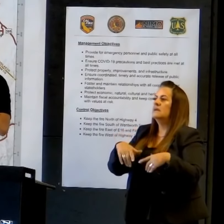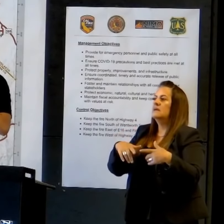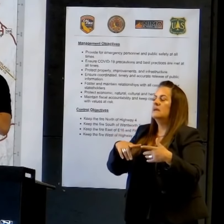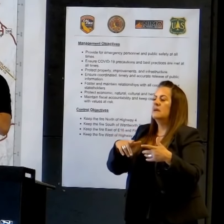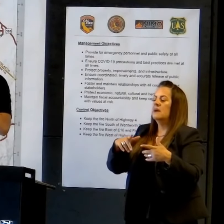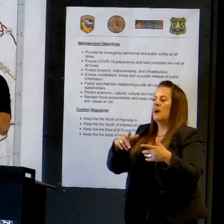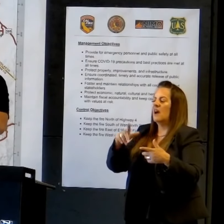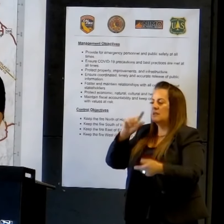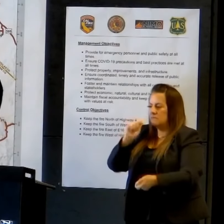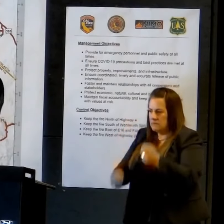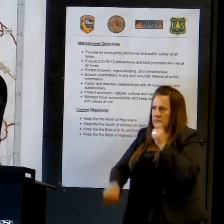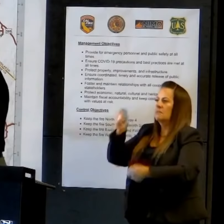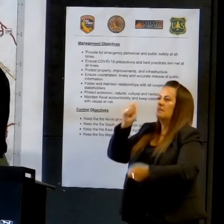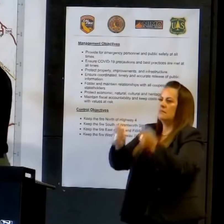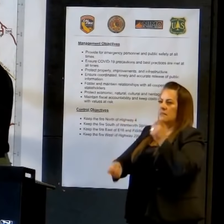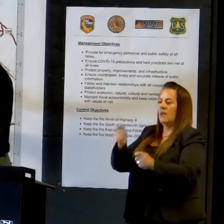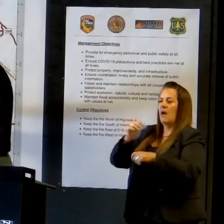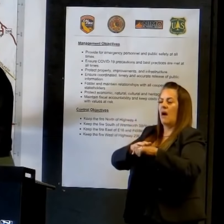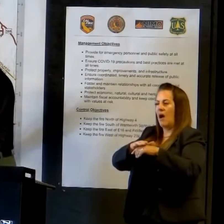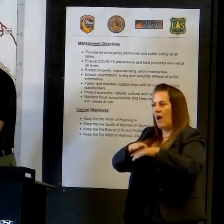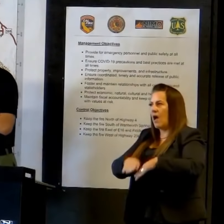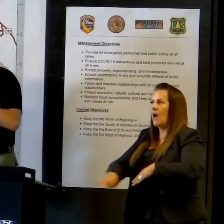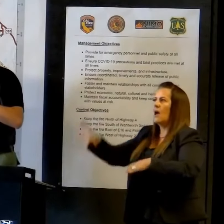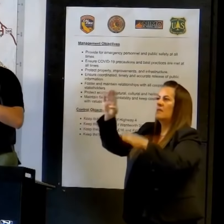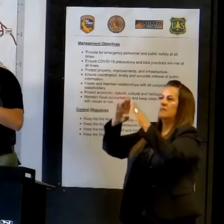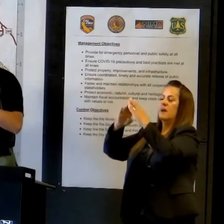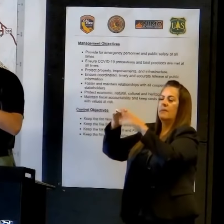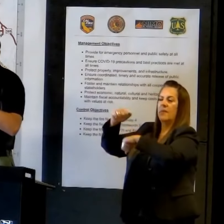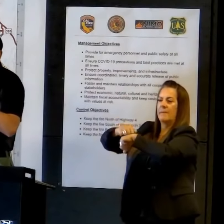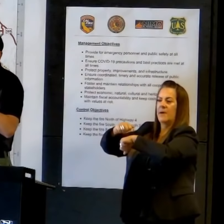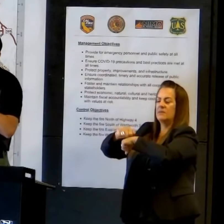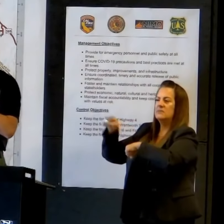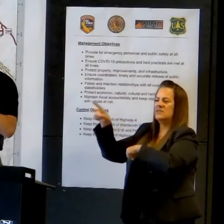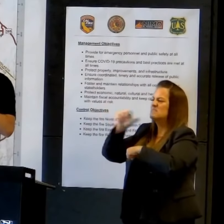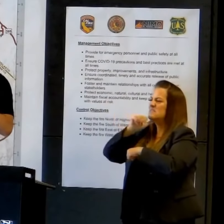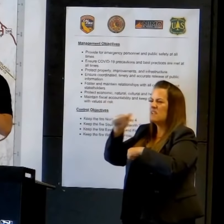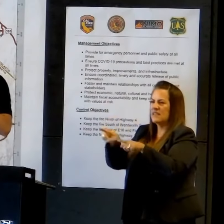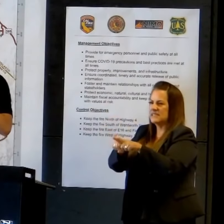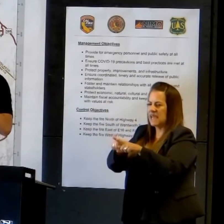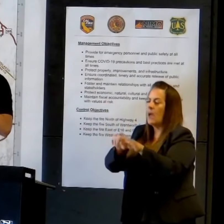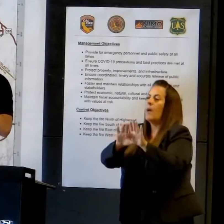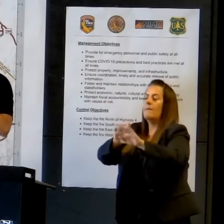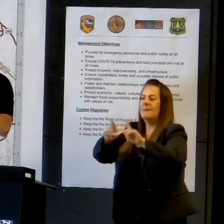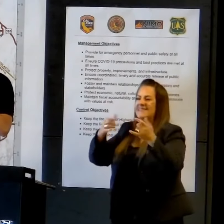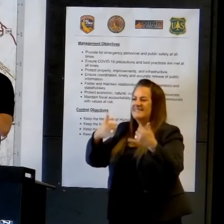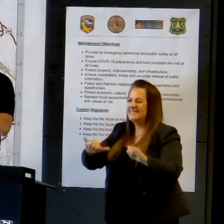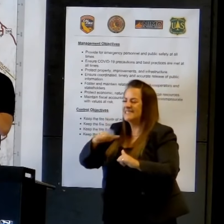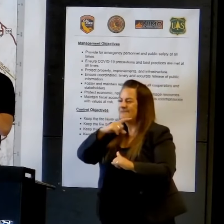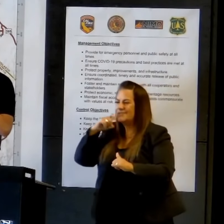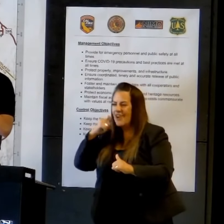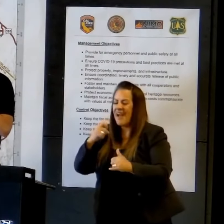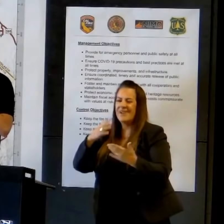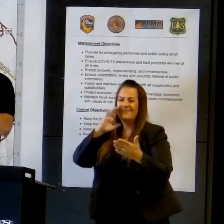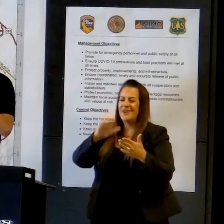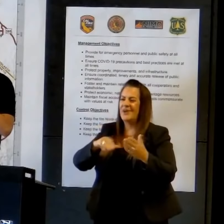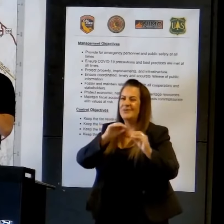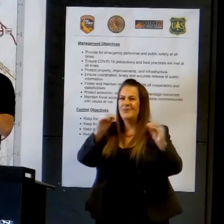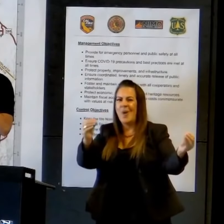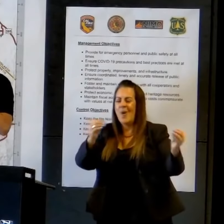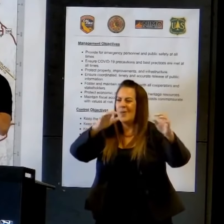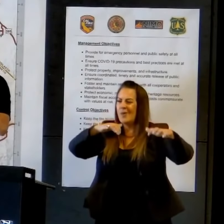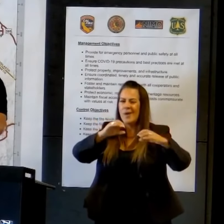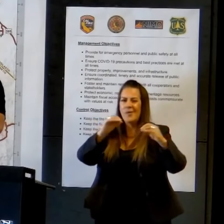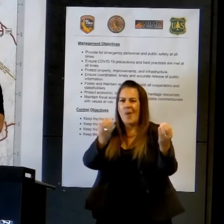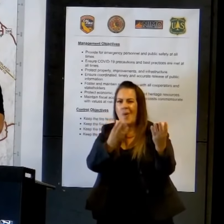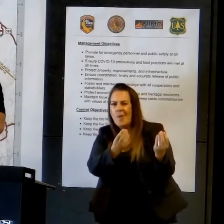erratic and strong gusty winds up on the top side of the fire. We're still going to have dry conditions. Humidity is going to be low, but we're not going to